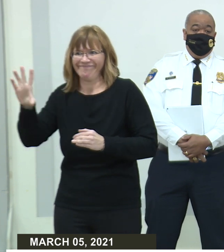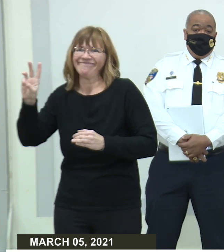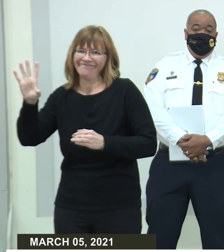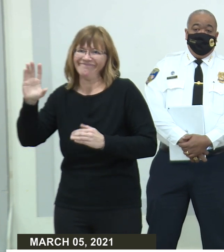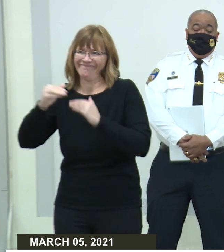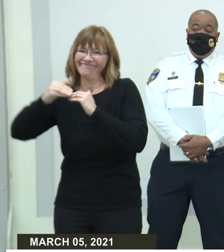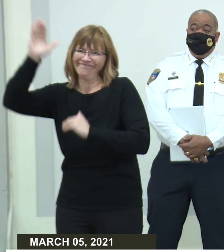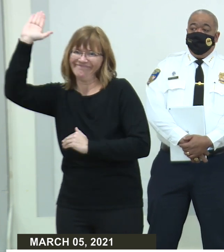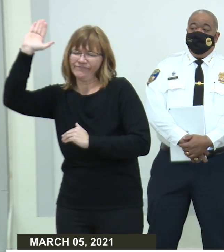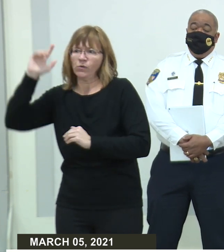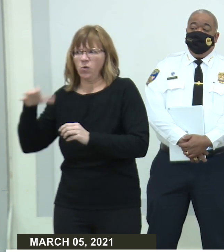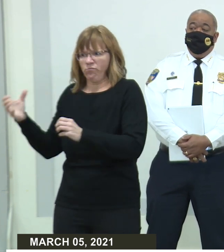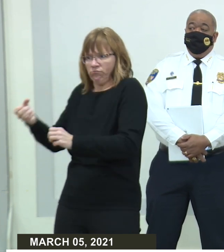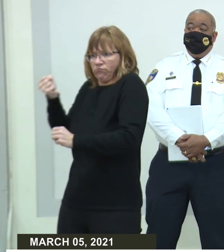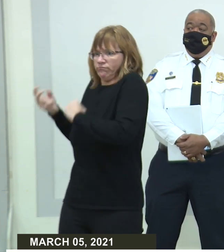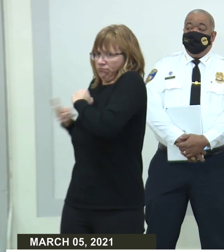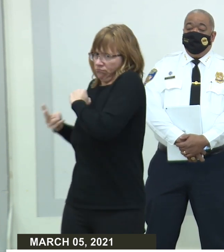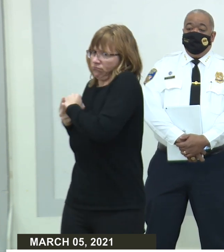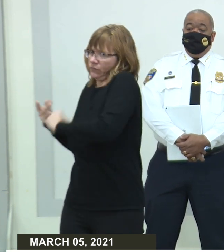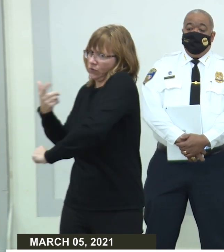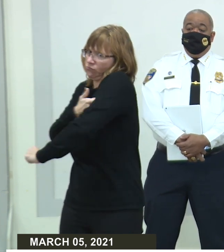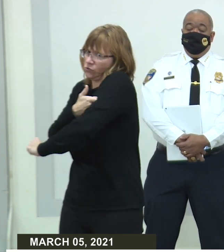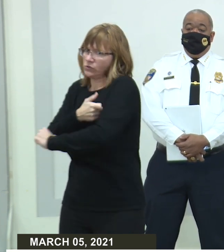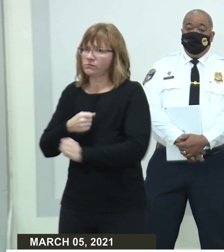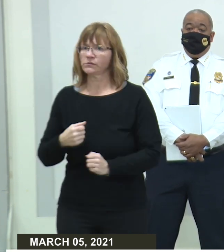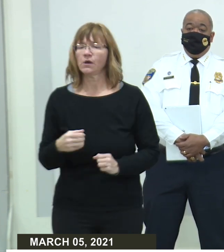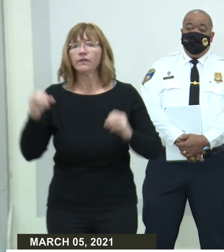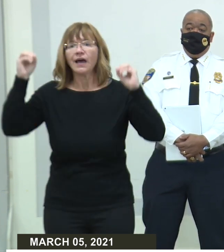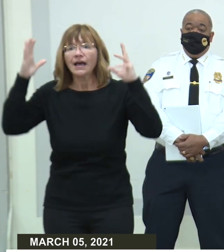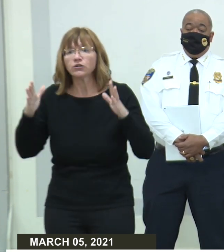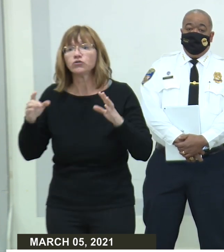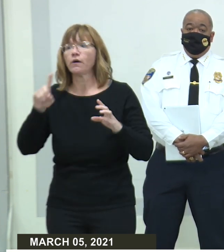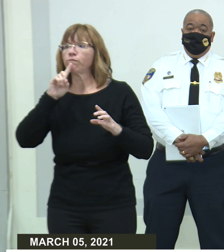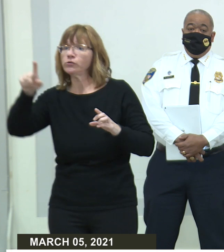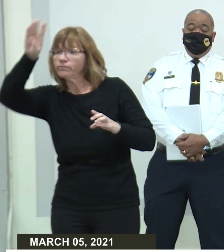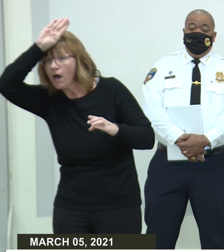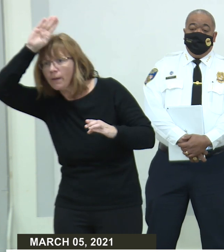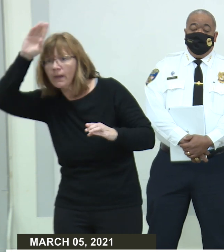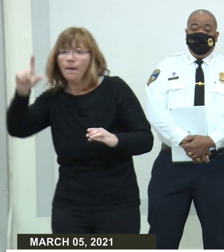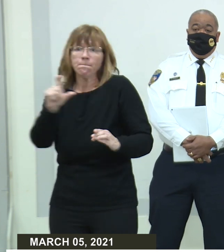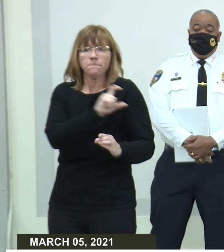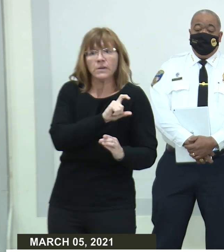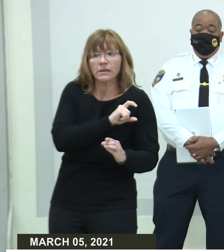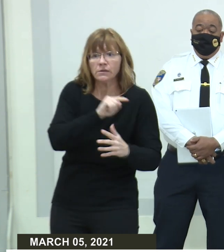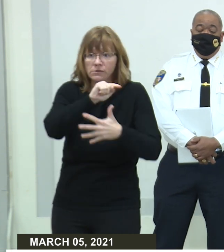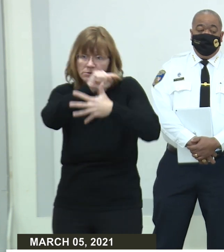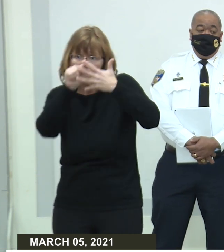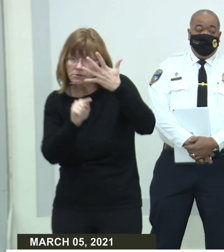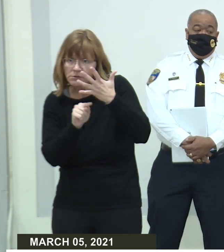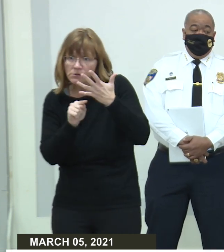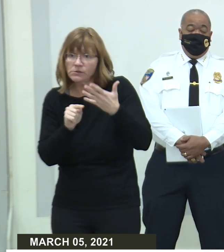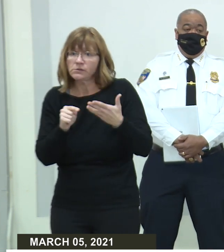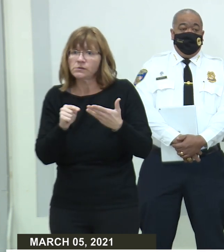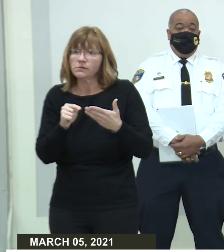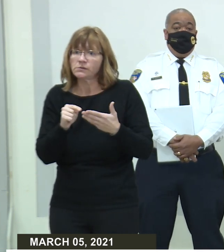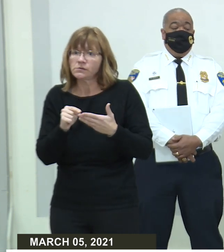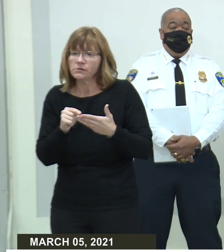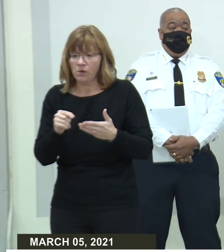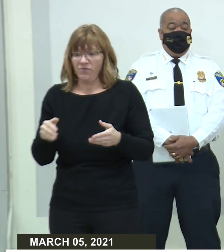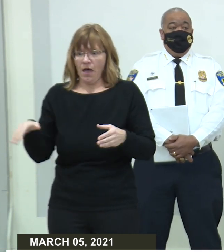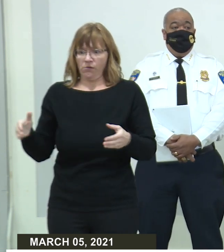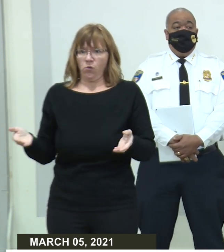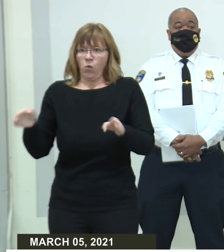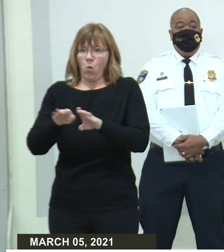first responders at our Baltimore City Community College closed pod site. Health department staff are in the process of reaching